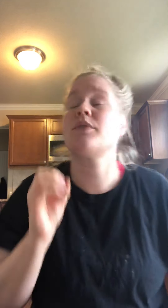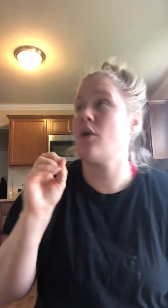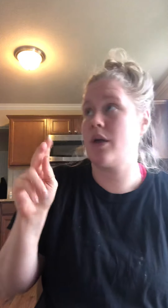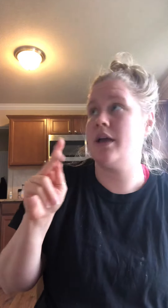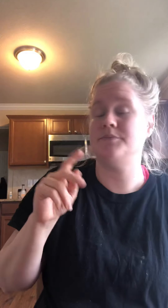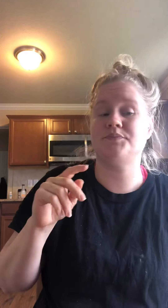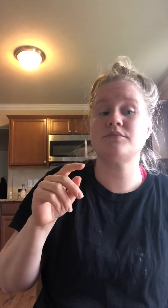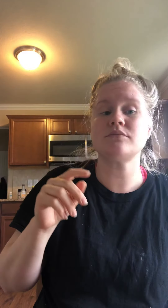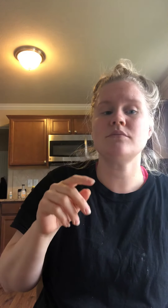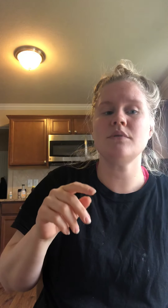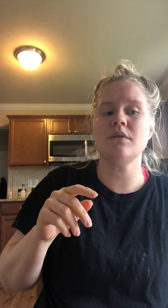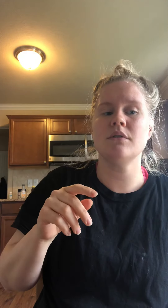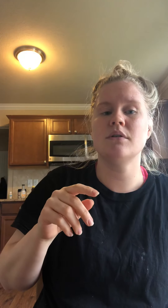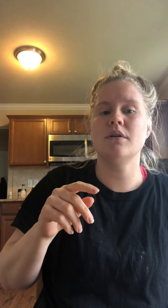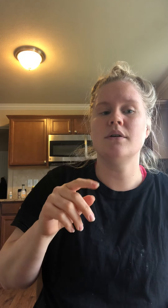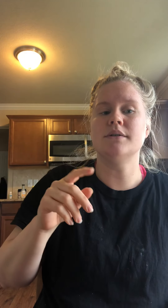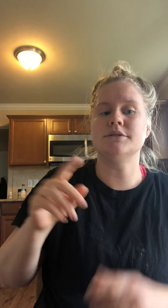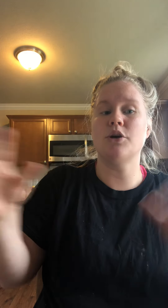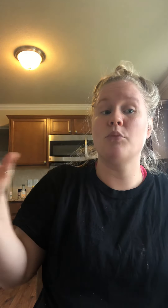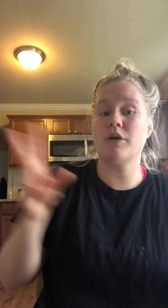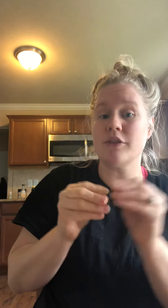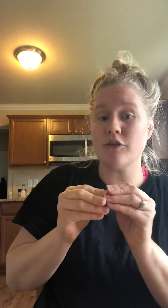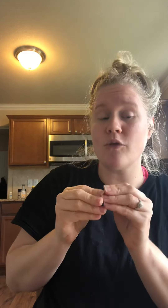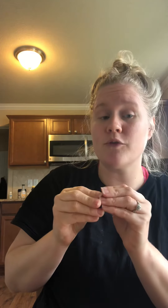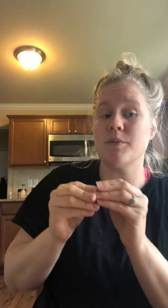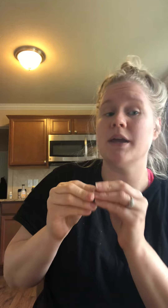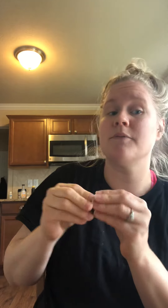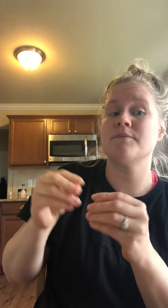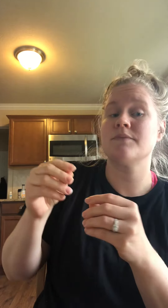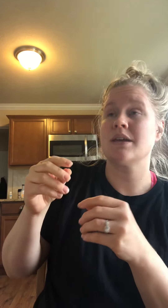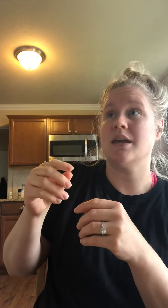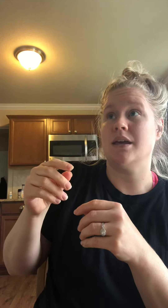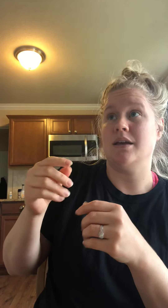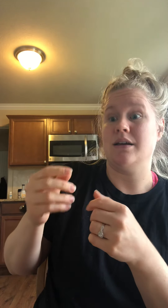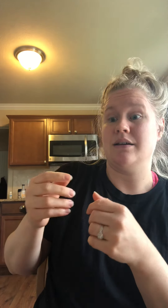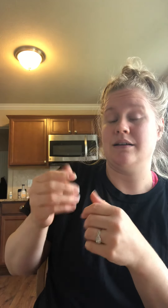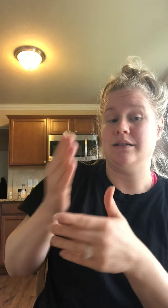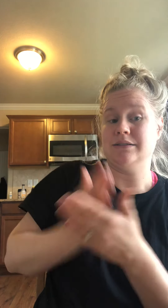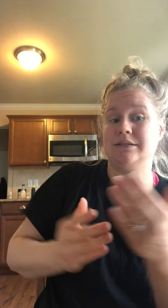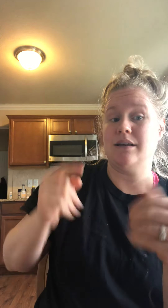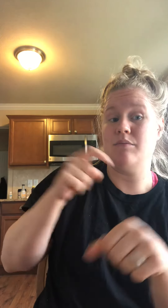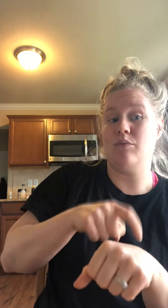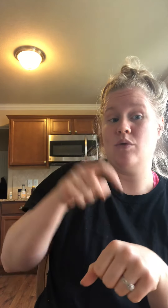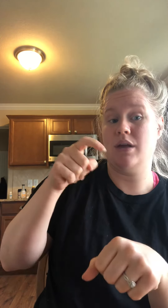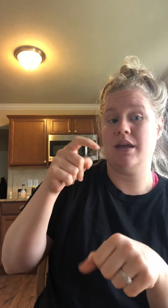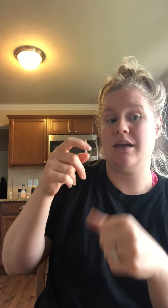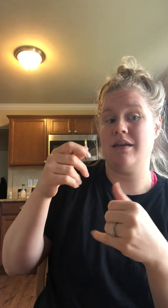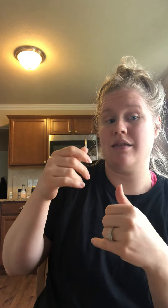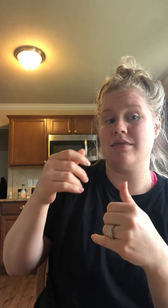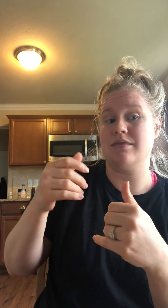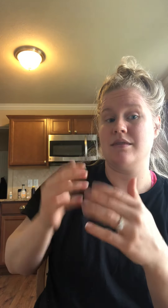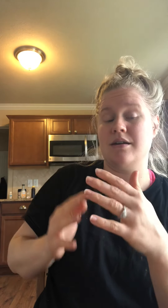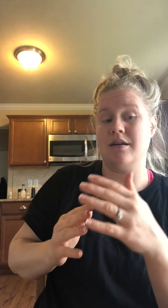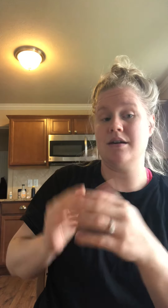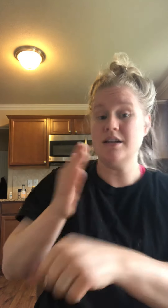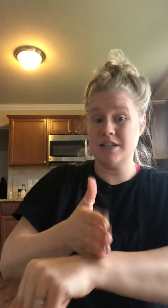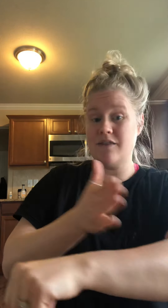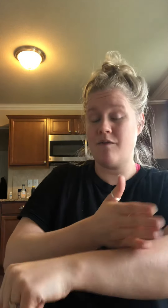bring this home for me. So at some point in the development of English, or of